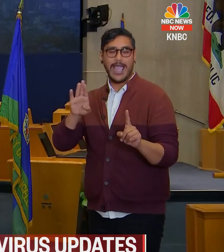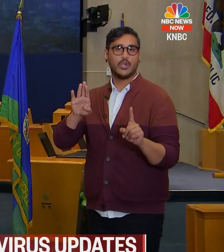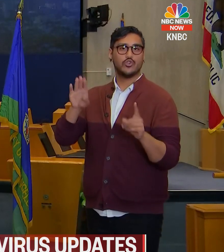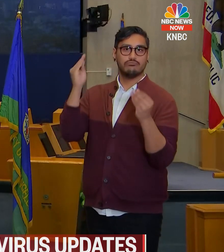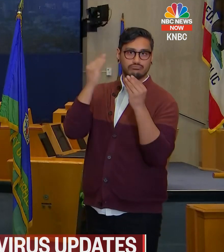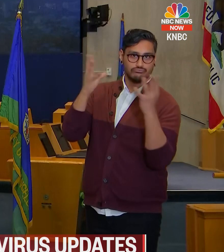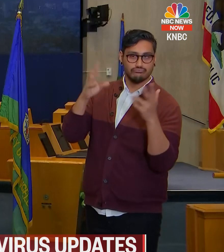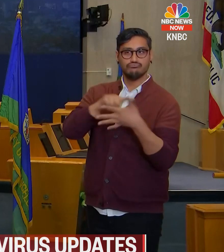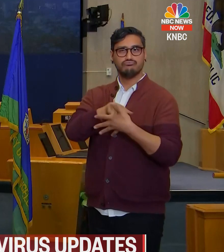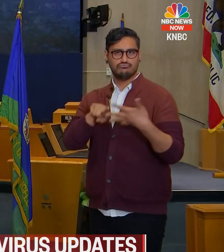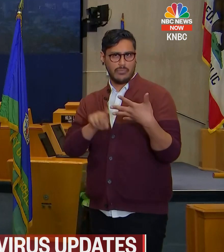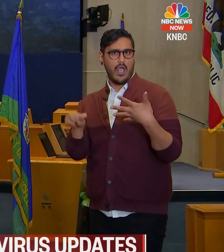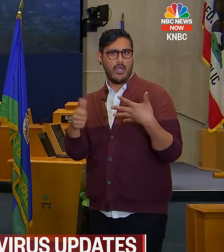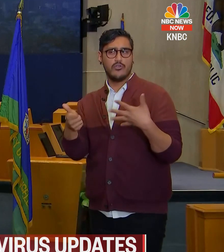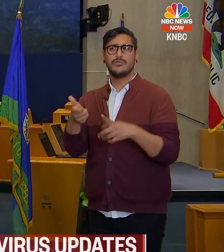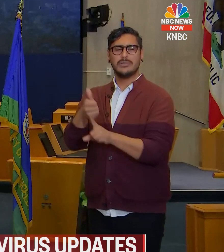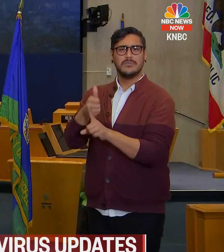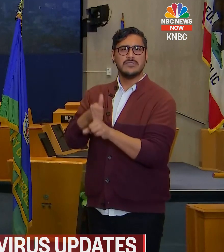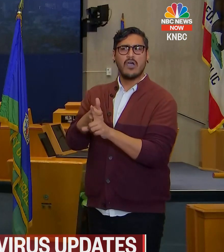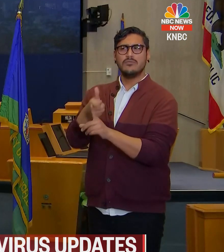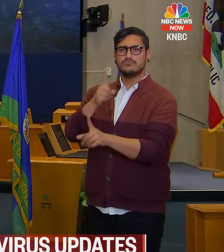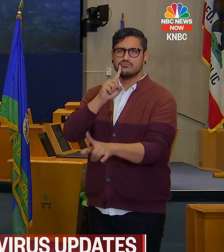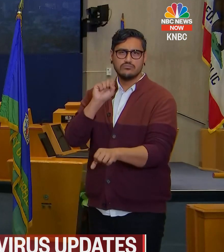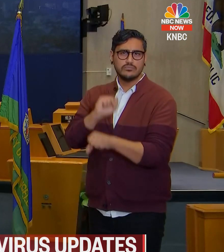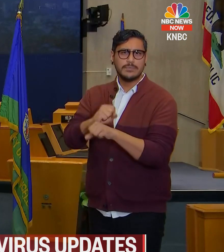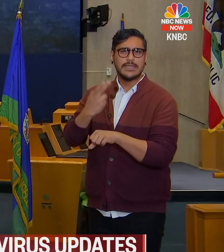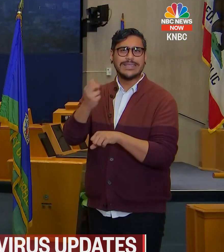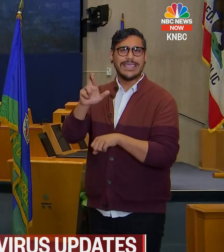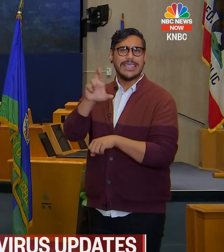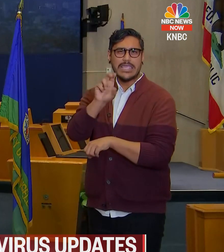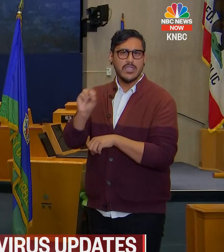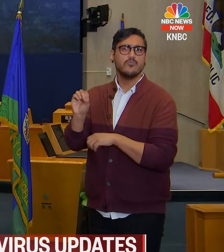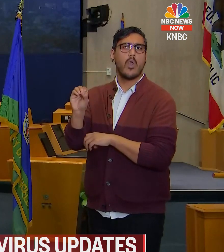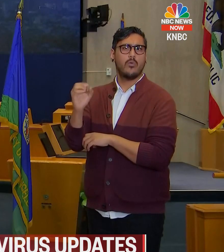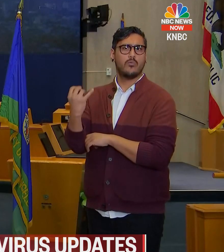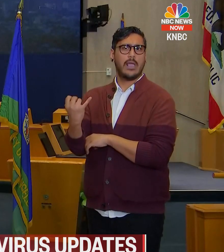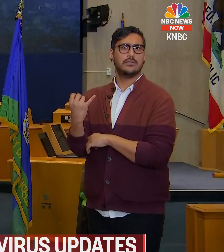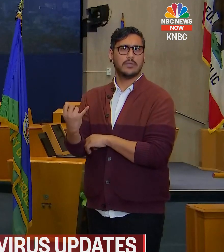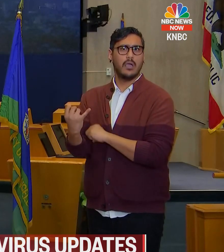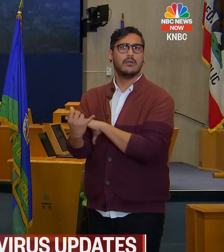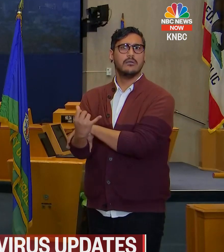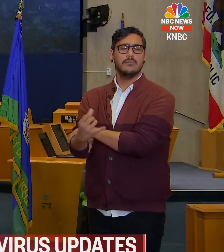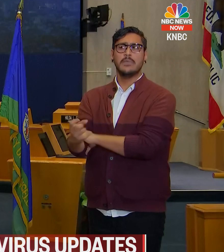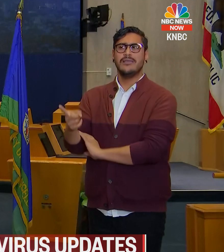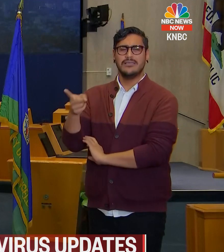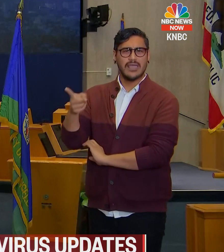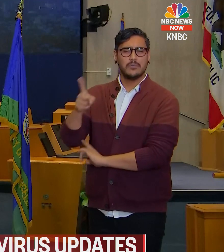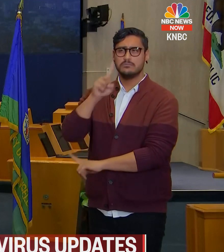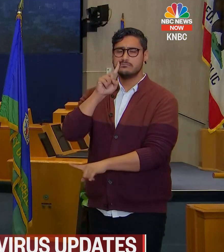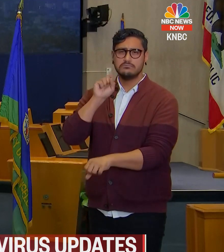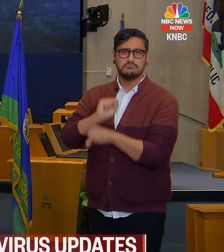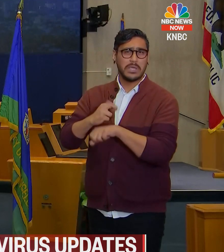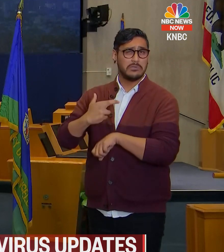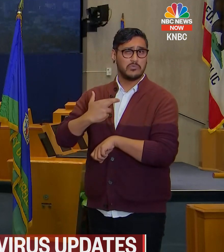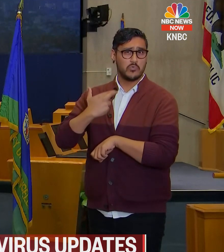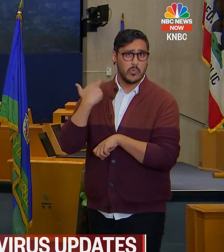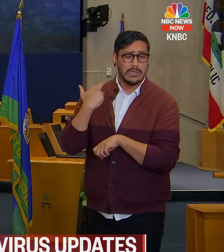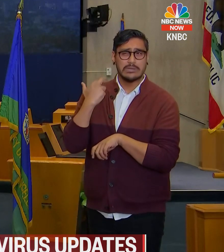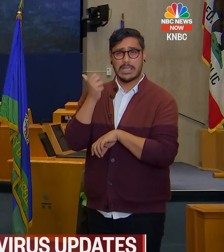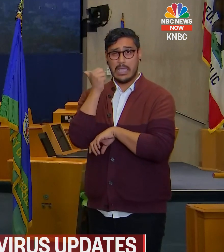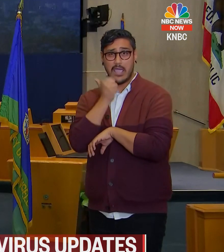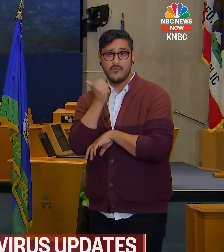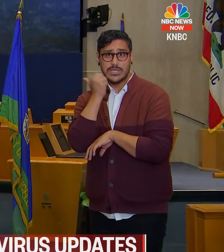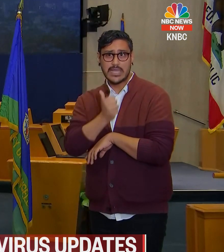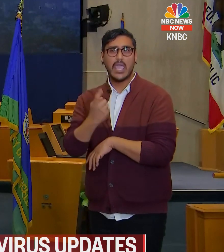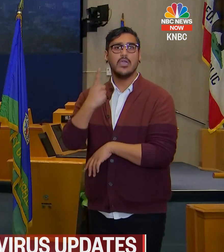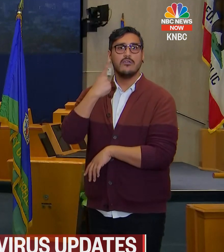essential personnel are heroes in this crisis. They are selflessly putting themselves on the line every day